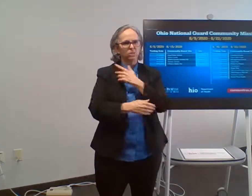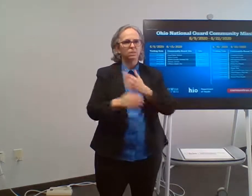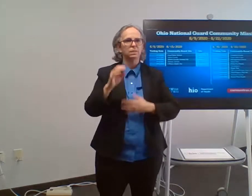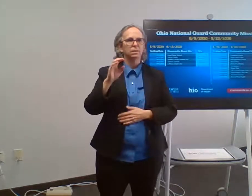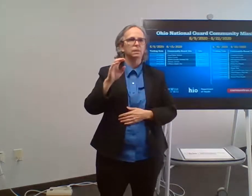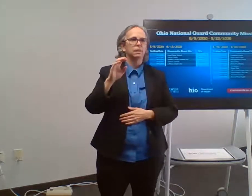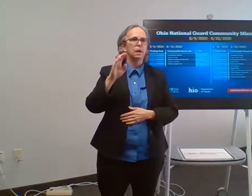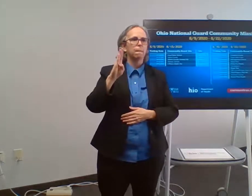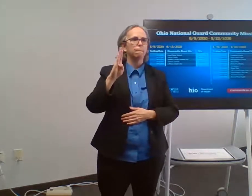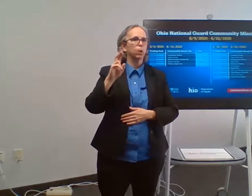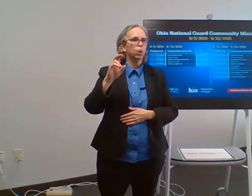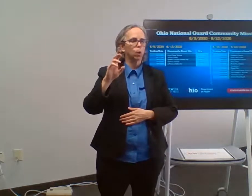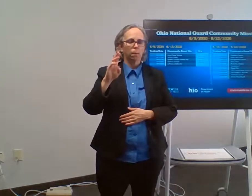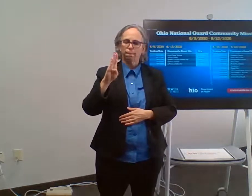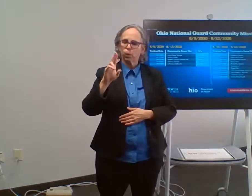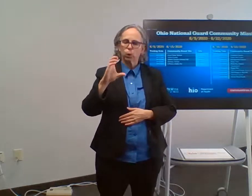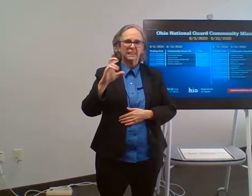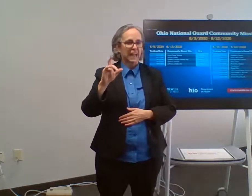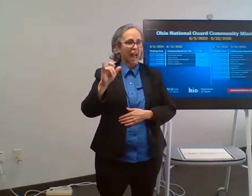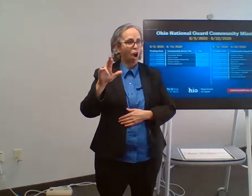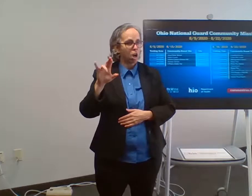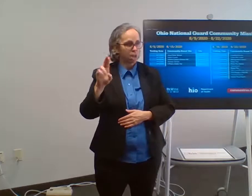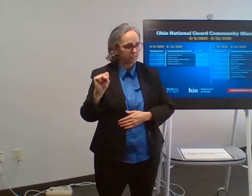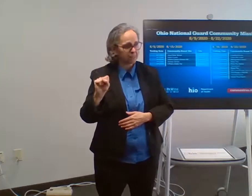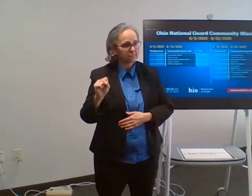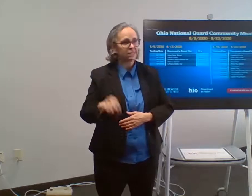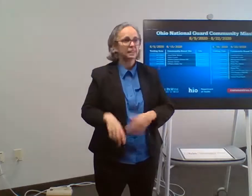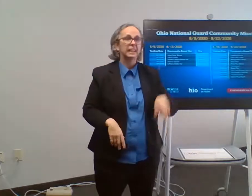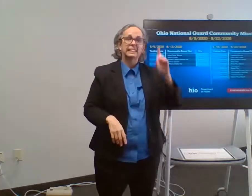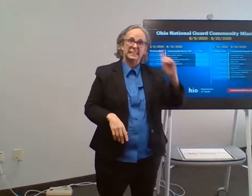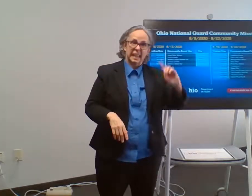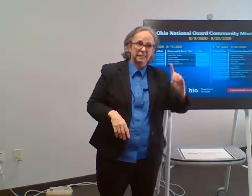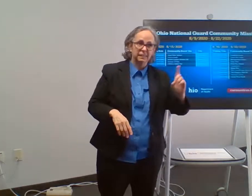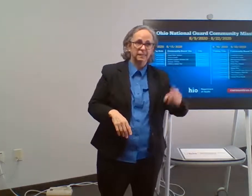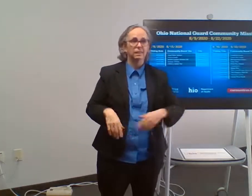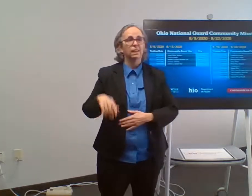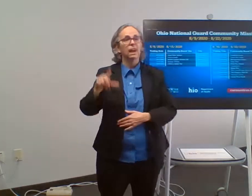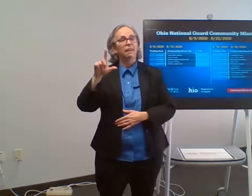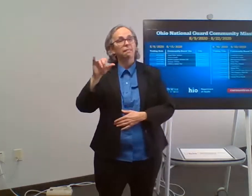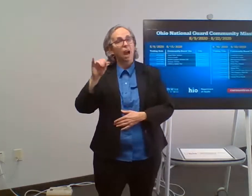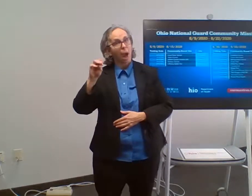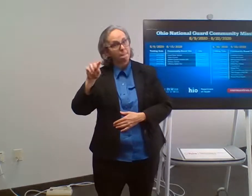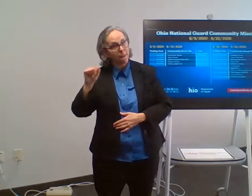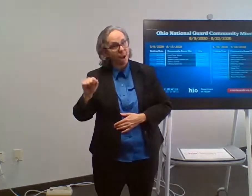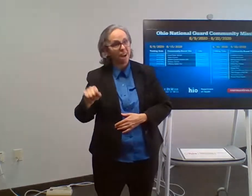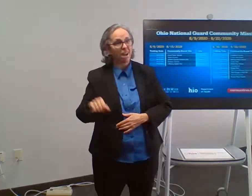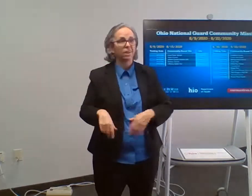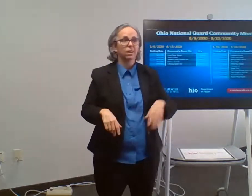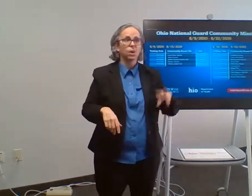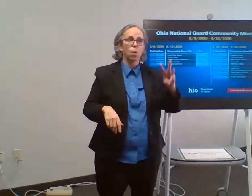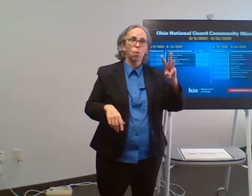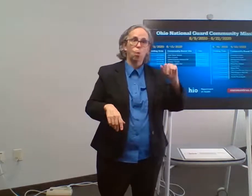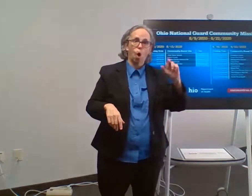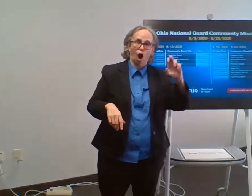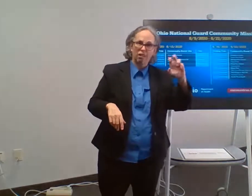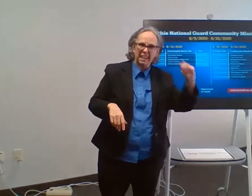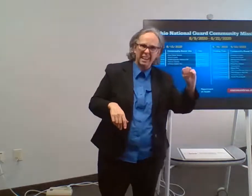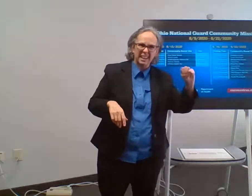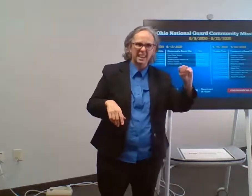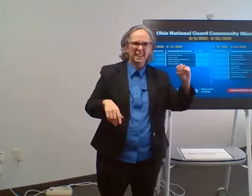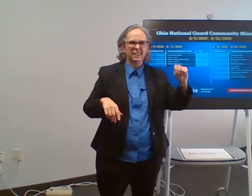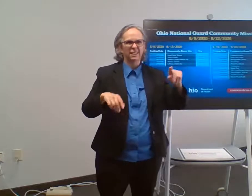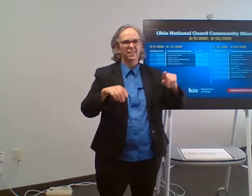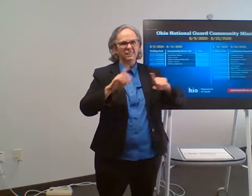Avon Lake, Cincinnati, Youngstown, Avon Lake again, Lima, Cincinnati, Warren, and Middletown. And so again, if you have in